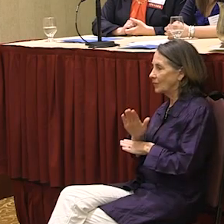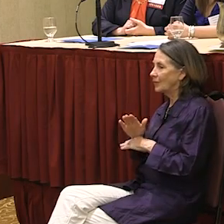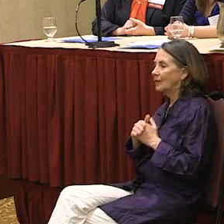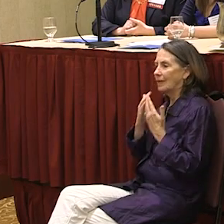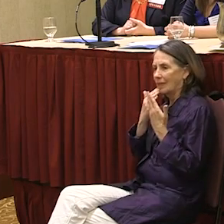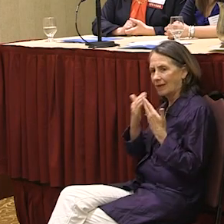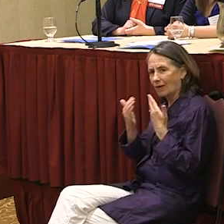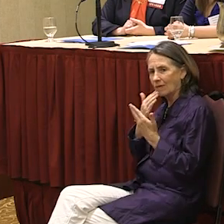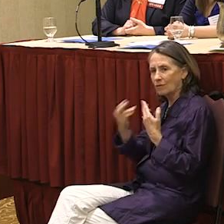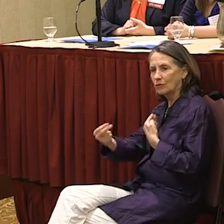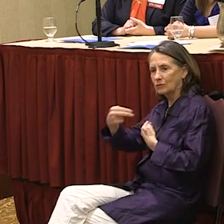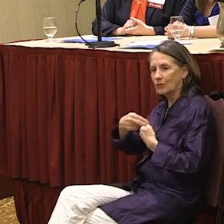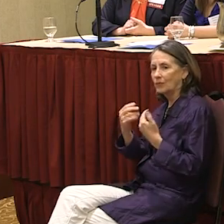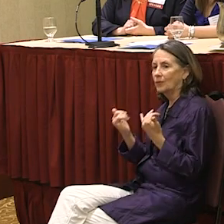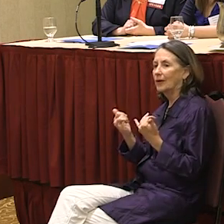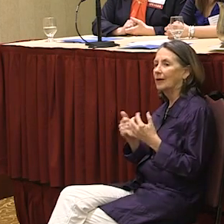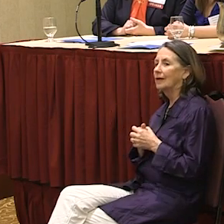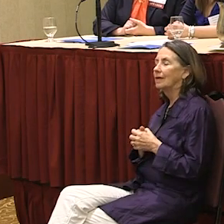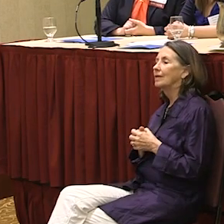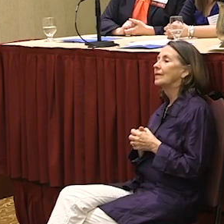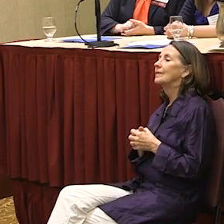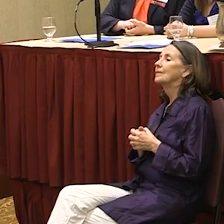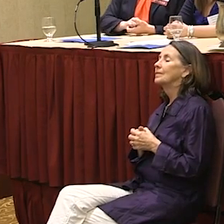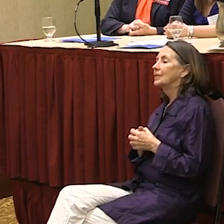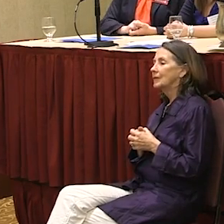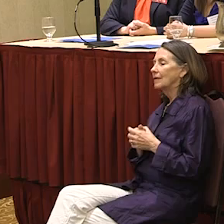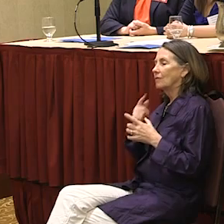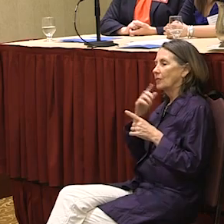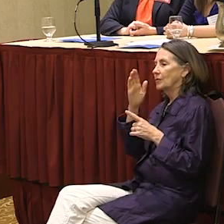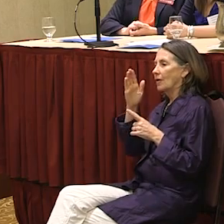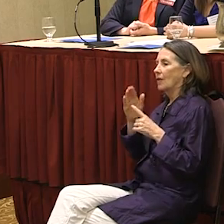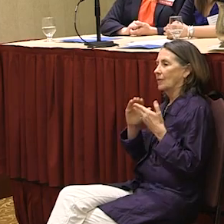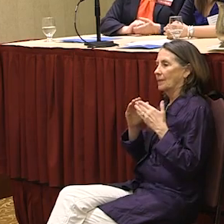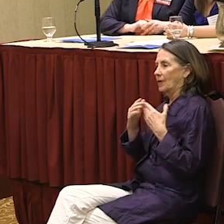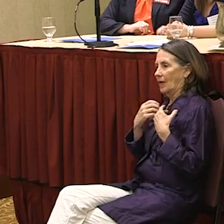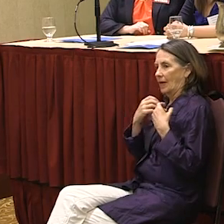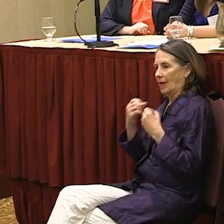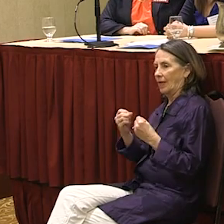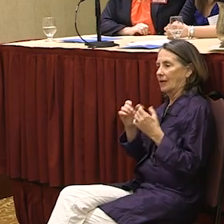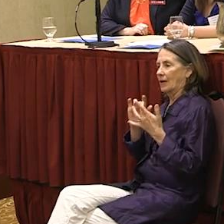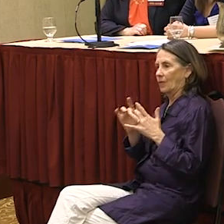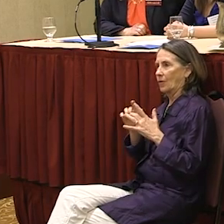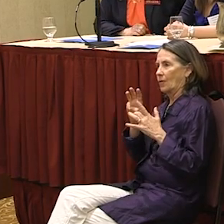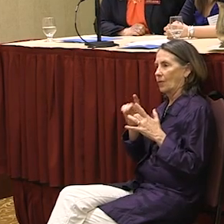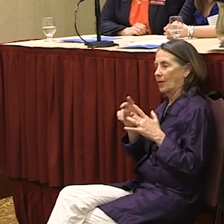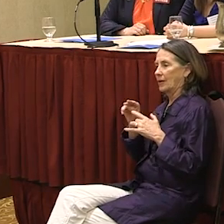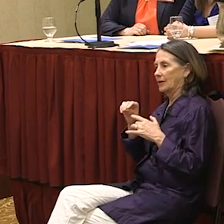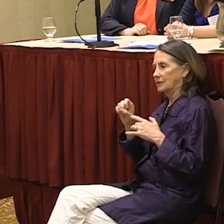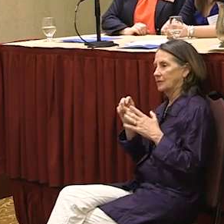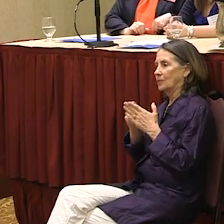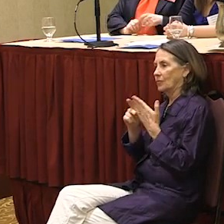Thank you everyone for joining us today for the presentation on the Community Health Network Wellness Program Workshop